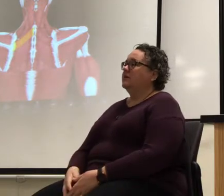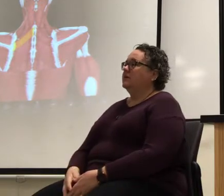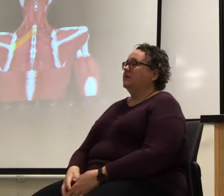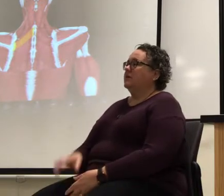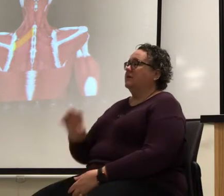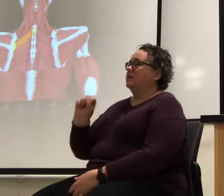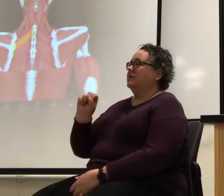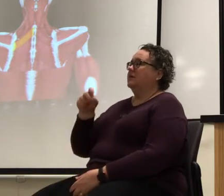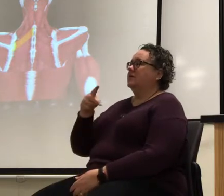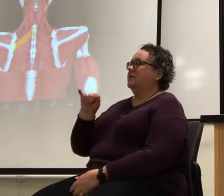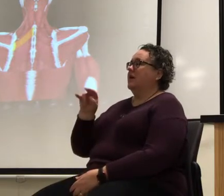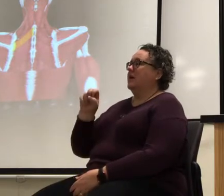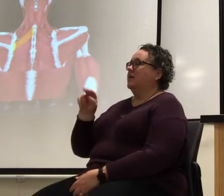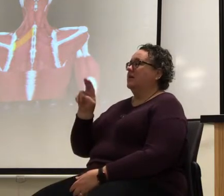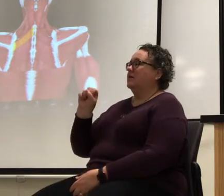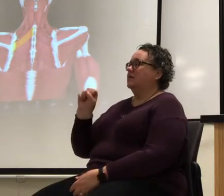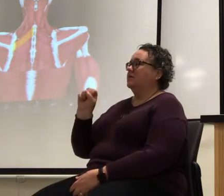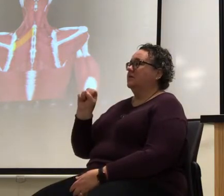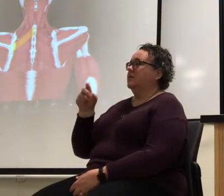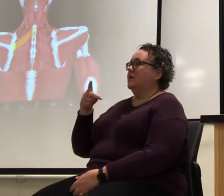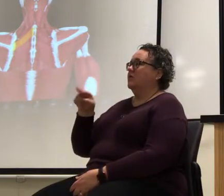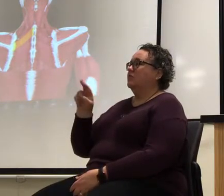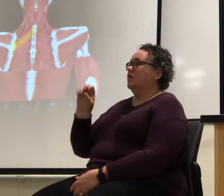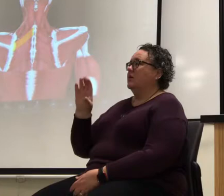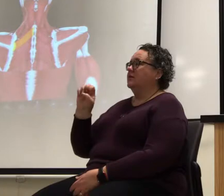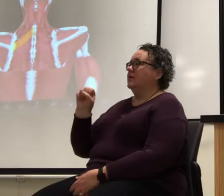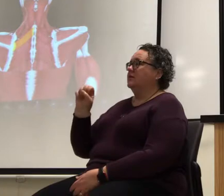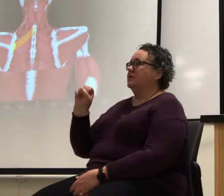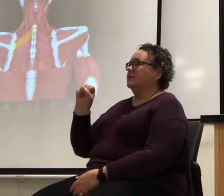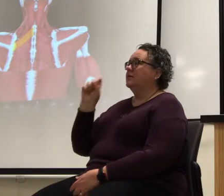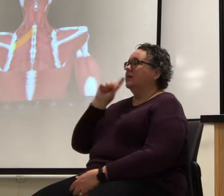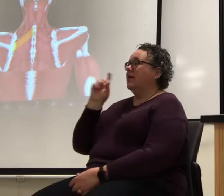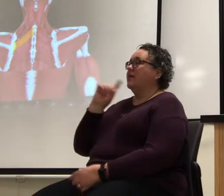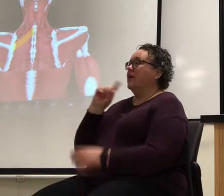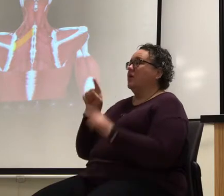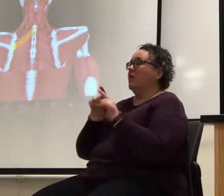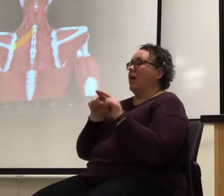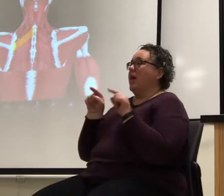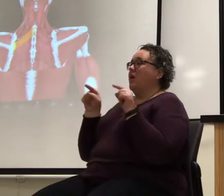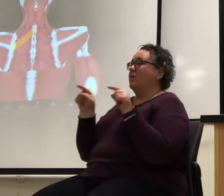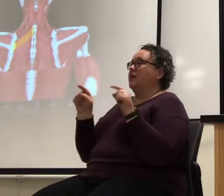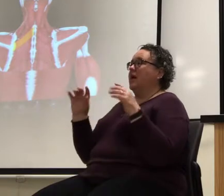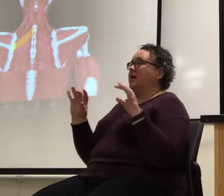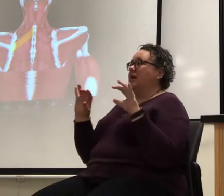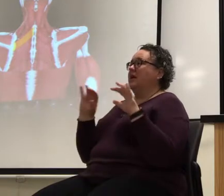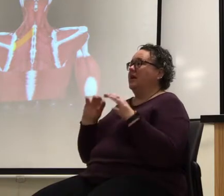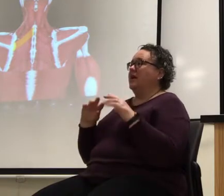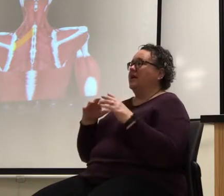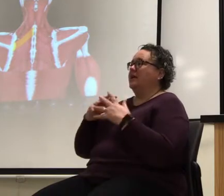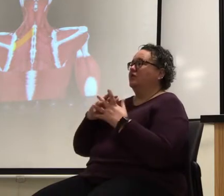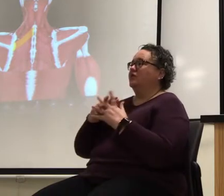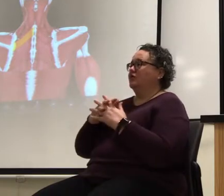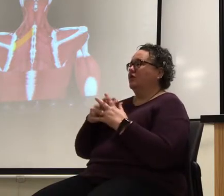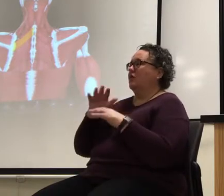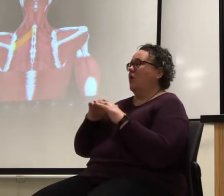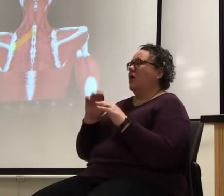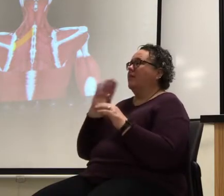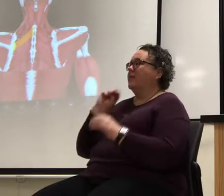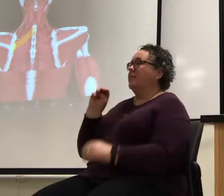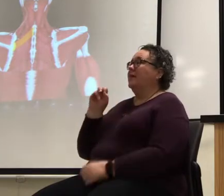spinous processes. They both go out and they insert on the medial border of the scapula.